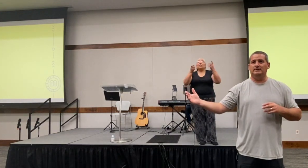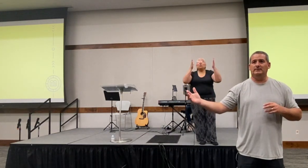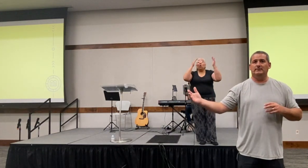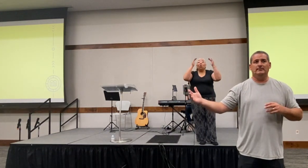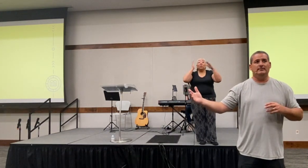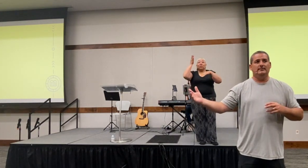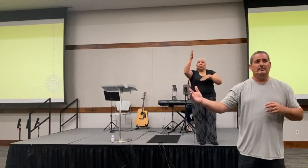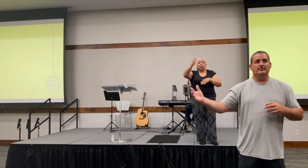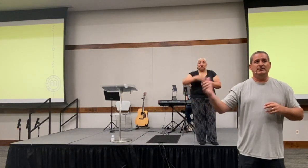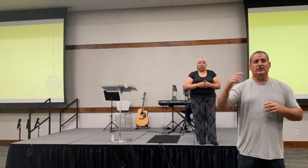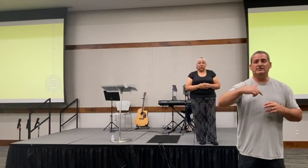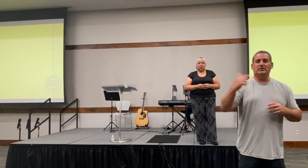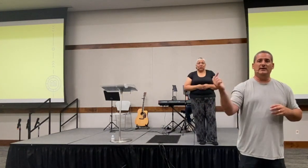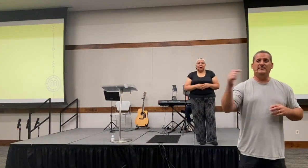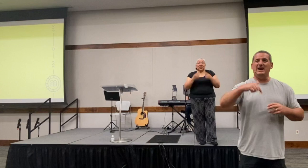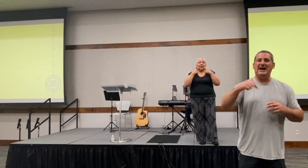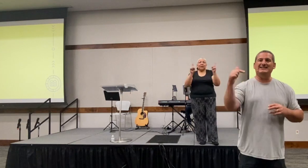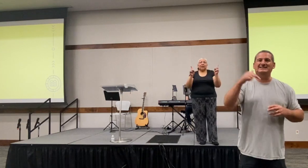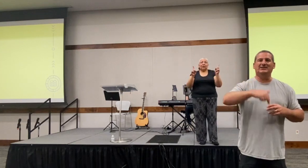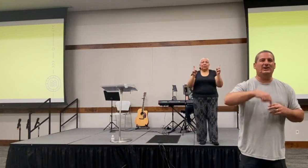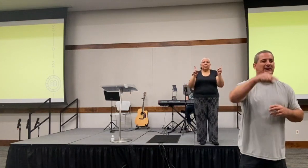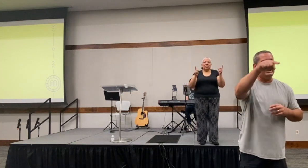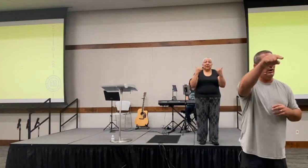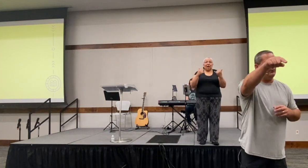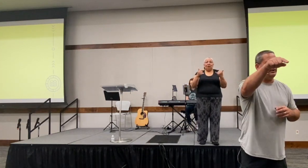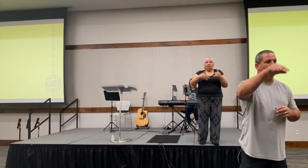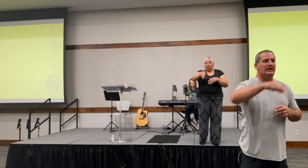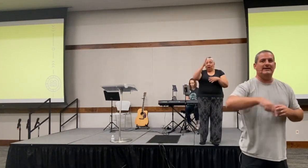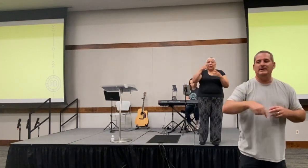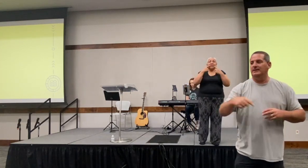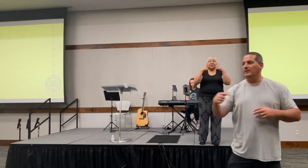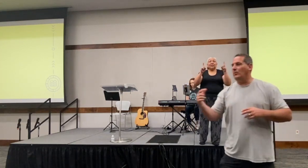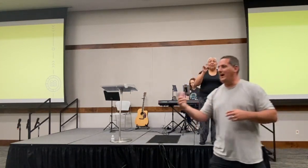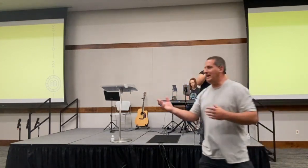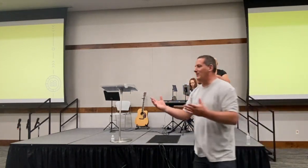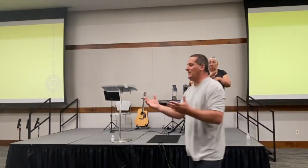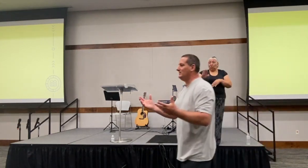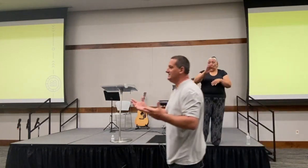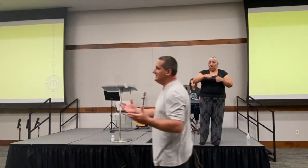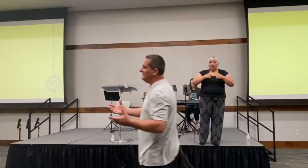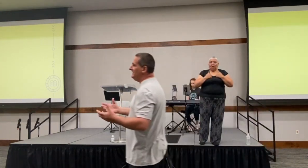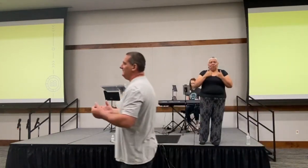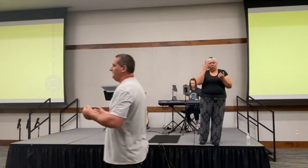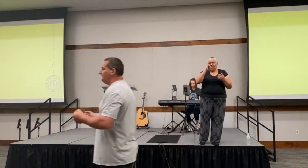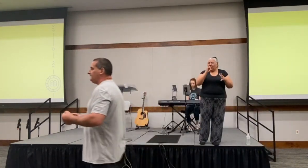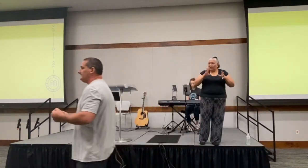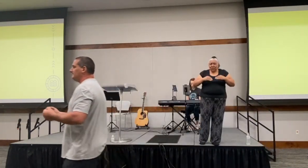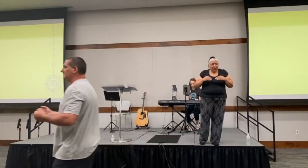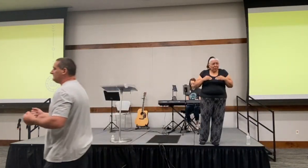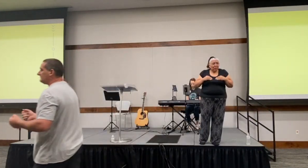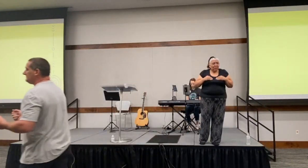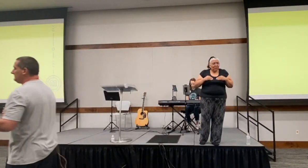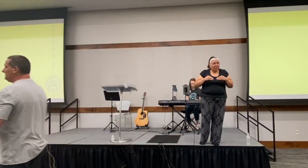future. Declares the Lord. If God is declaring that over your life, then why can't we receive it?